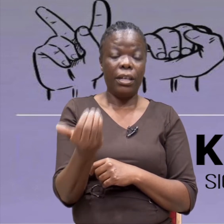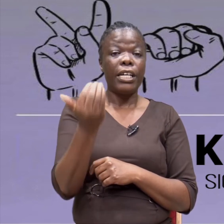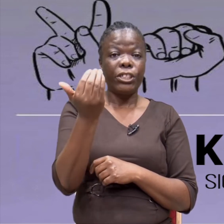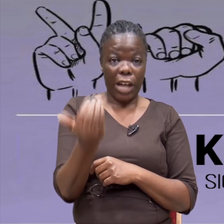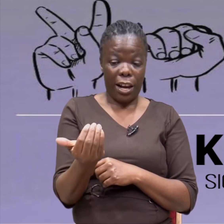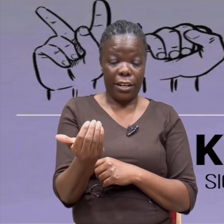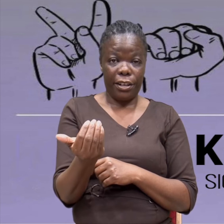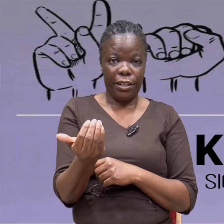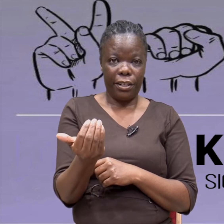child,